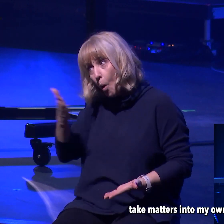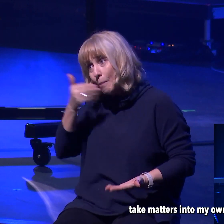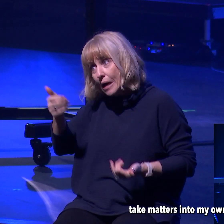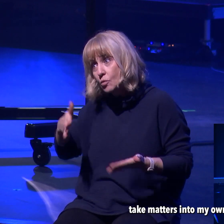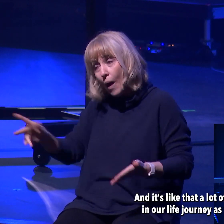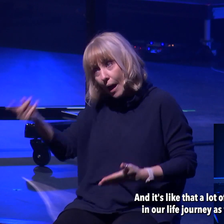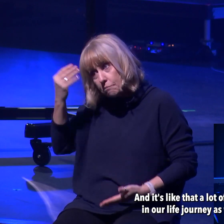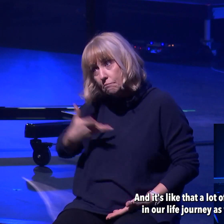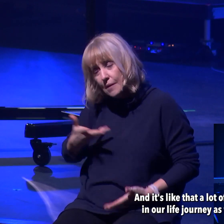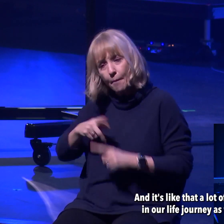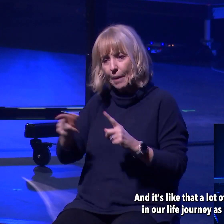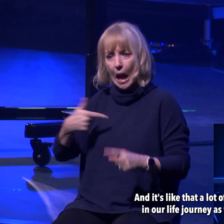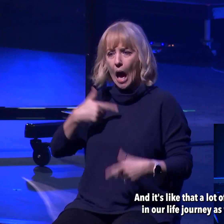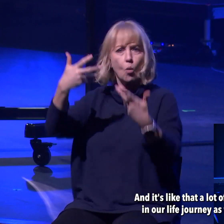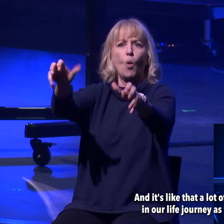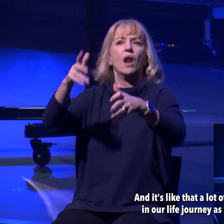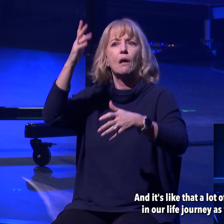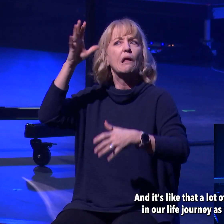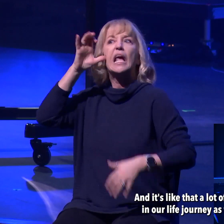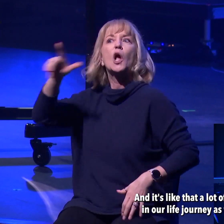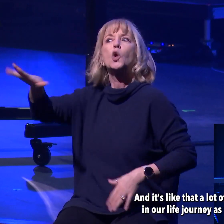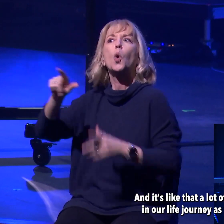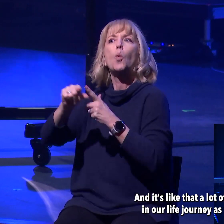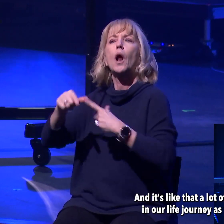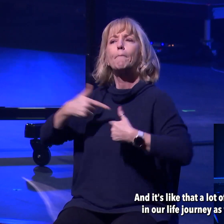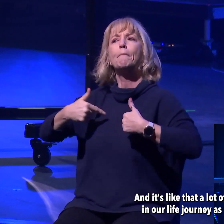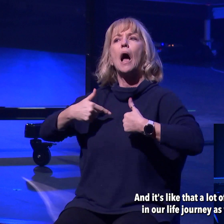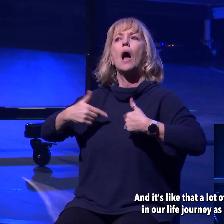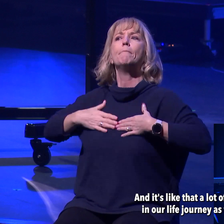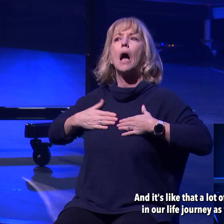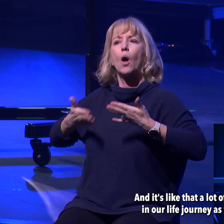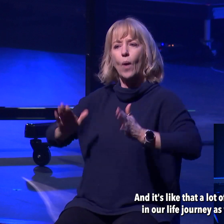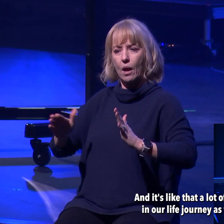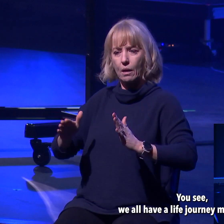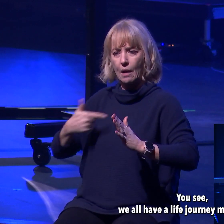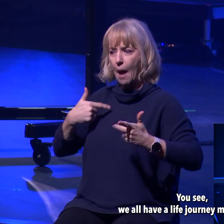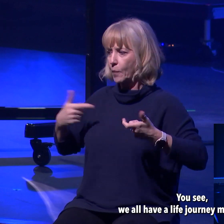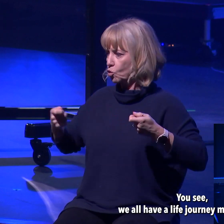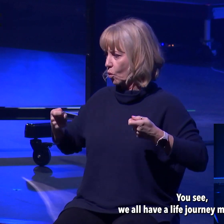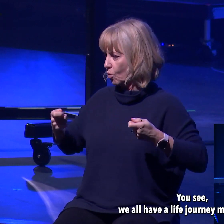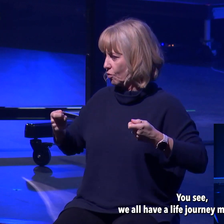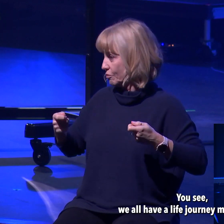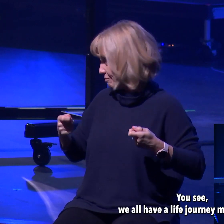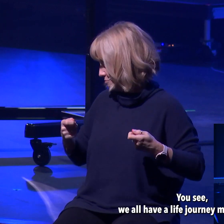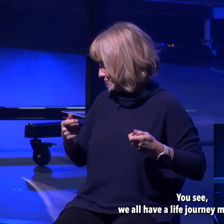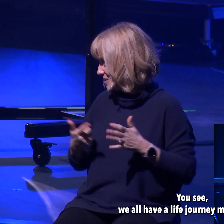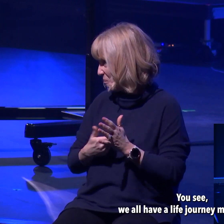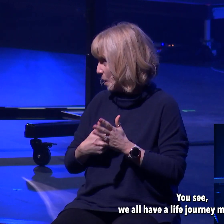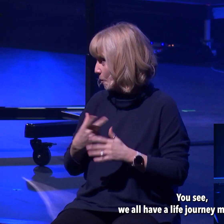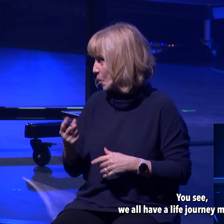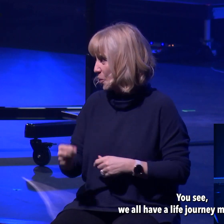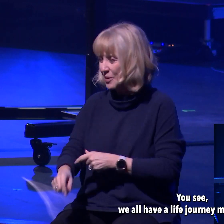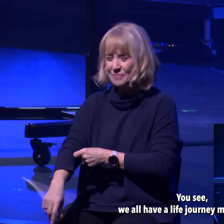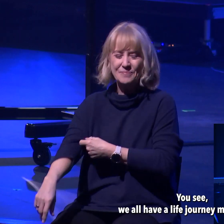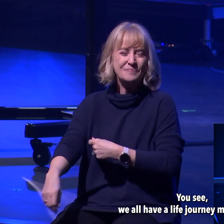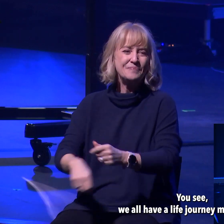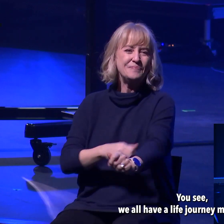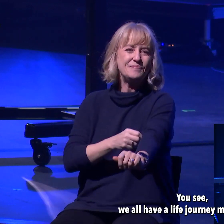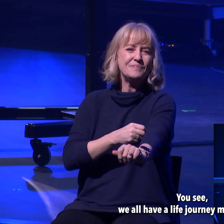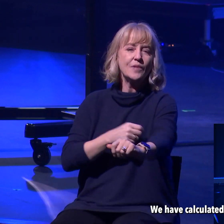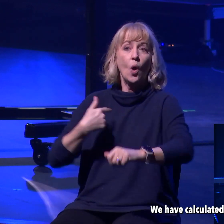hands. It's like that a lot of times in our life journey as well. You see, we all have a life journey mapped